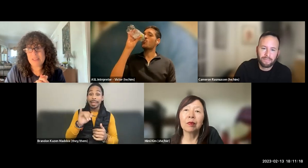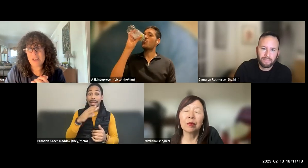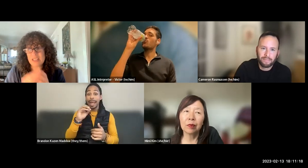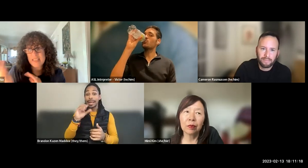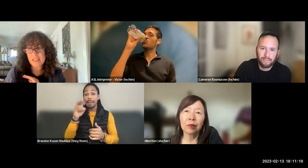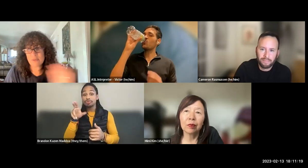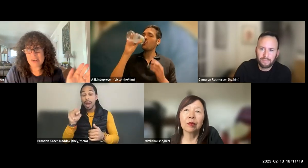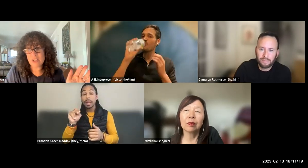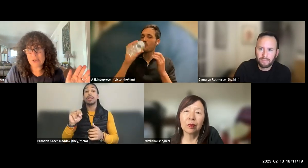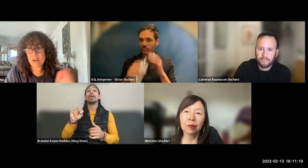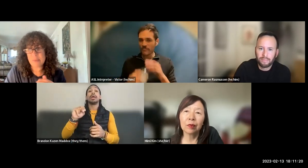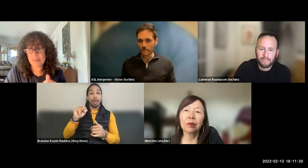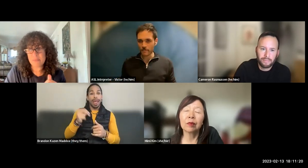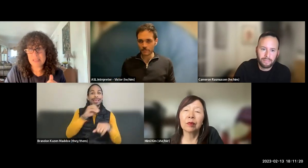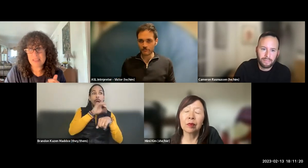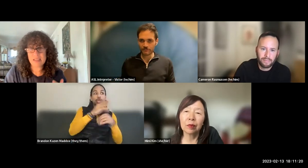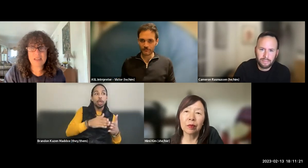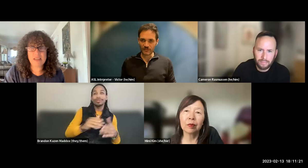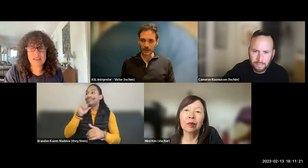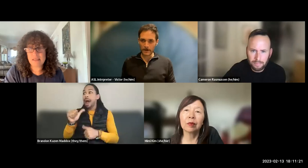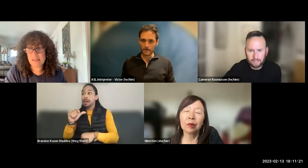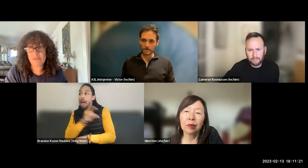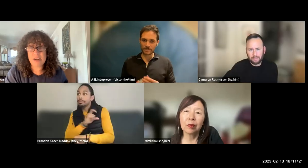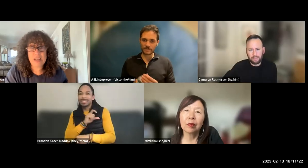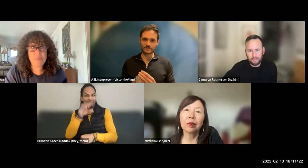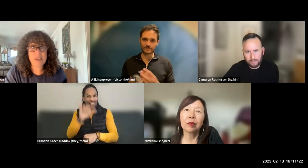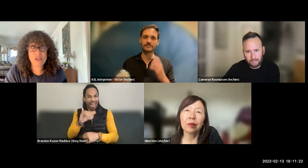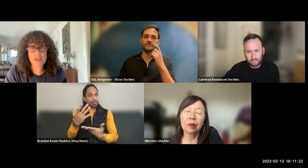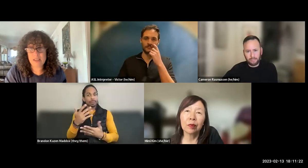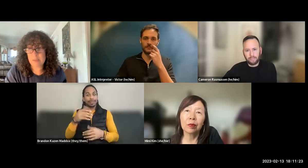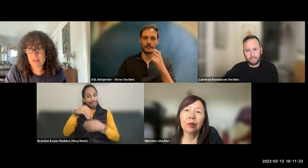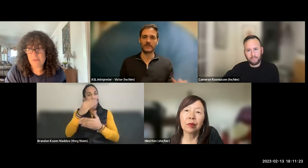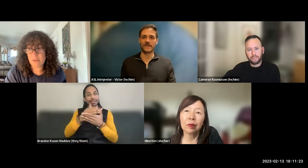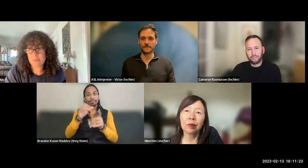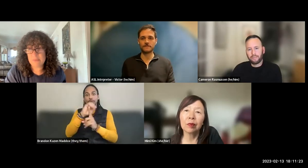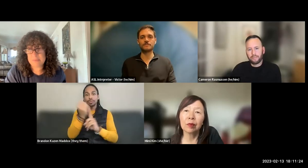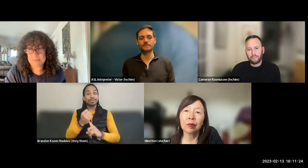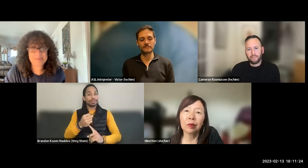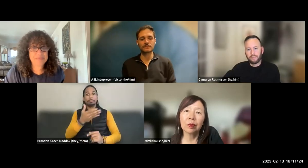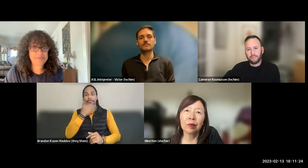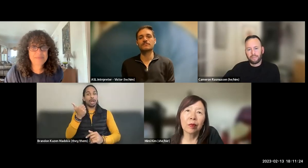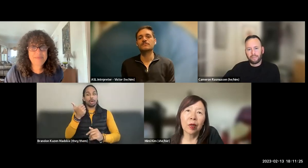cops, potentially lead us right into a trap of policing in different and potentially expanded forms.